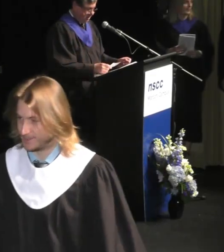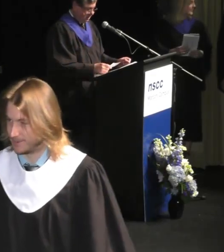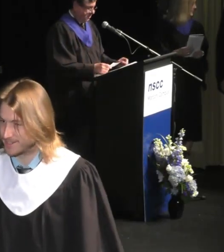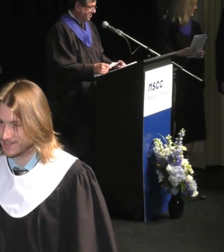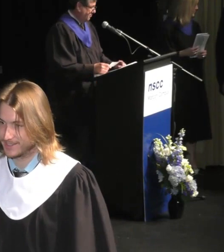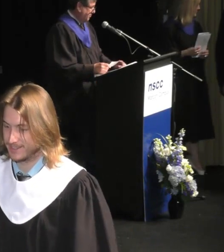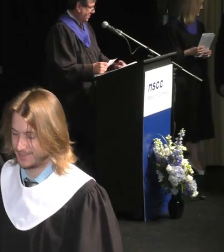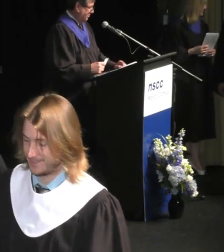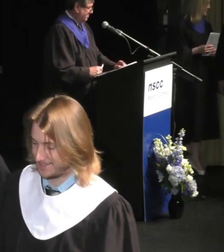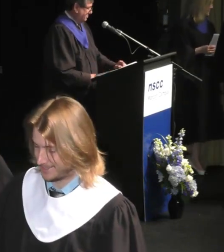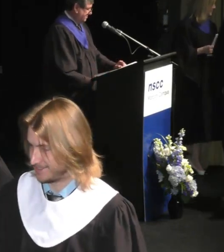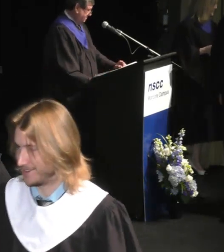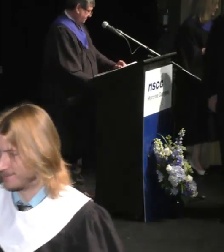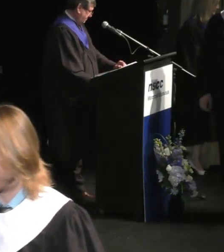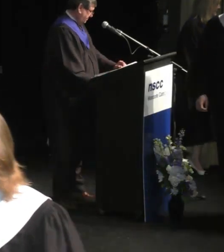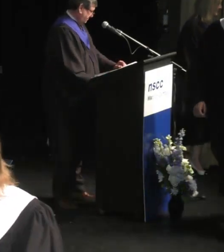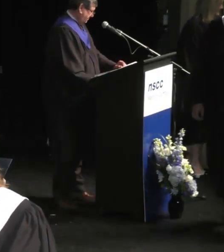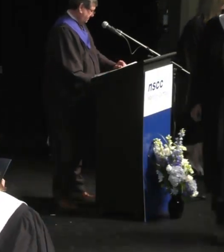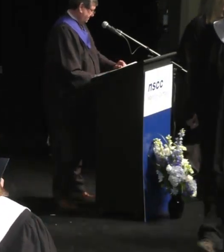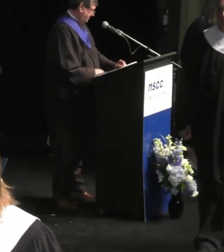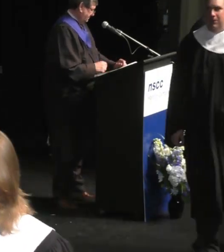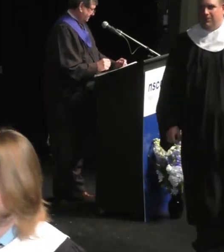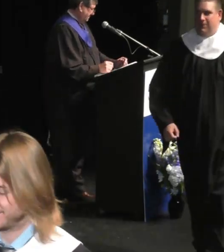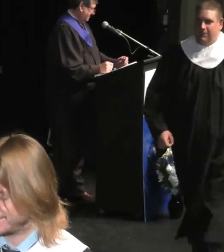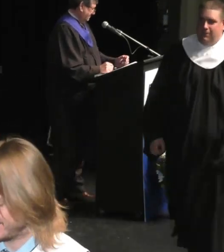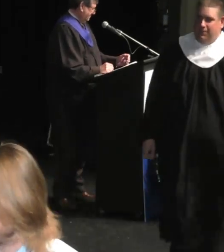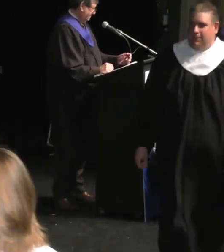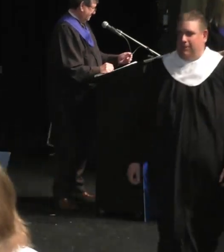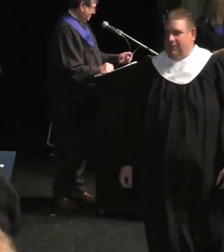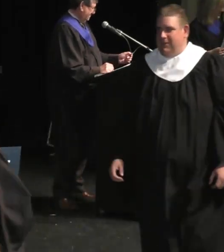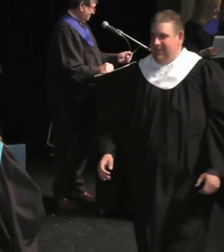James Nunn with honors.